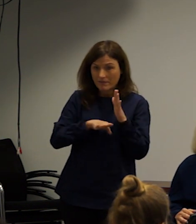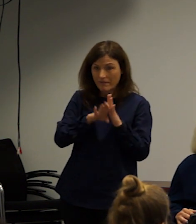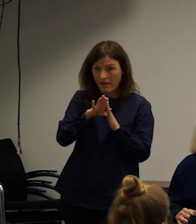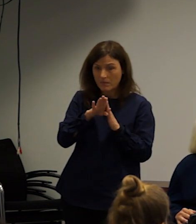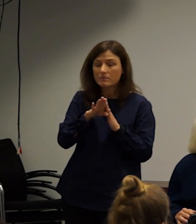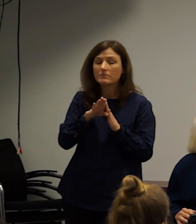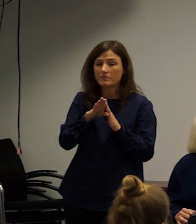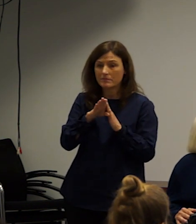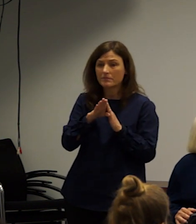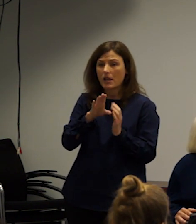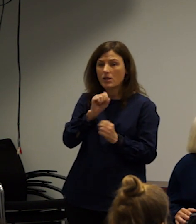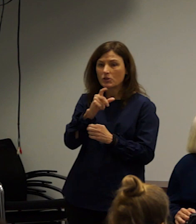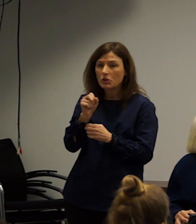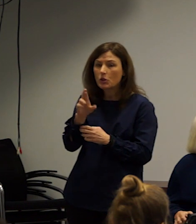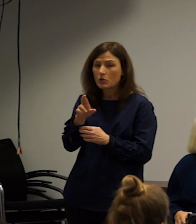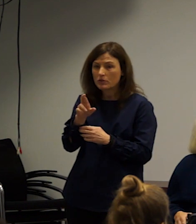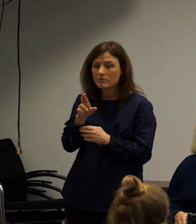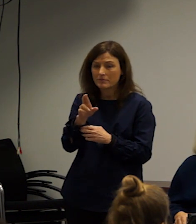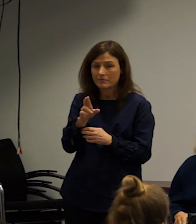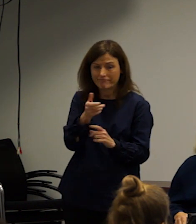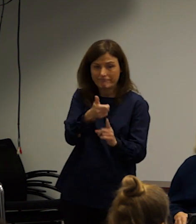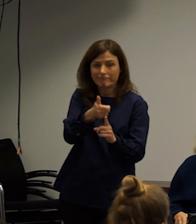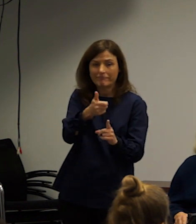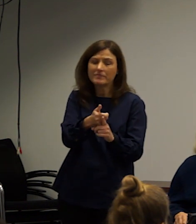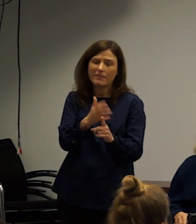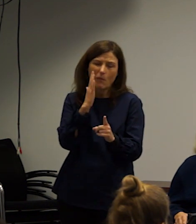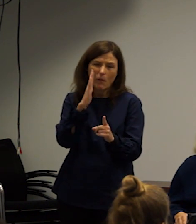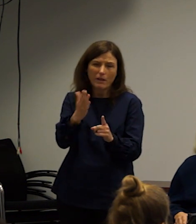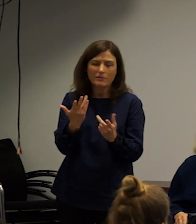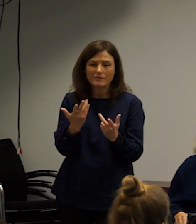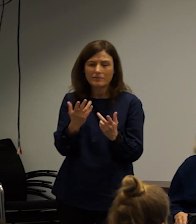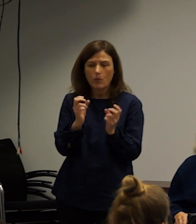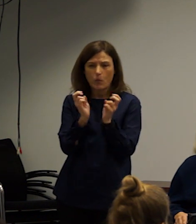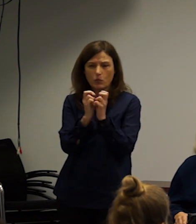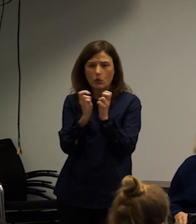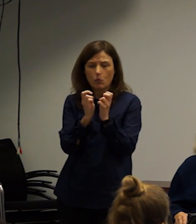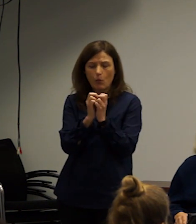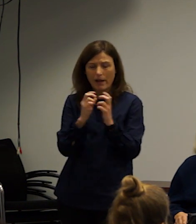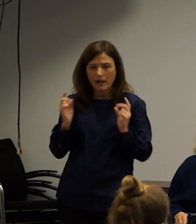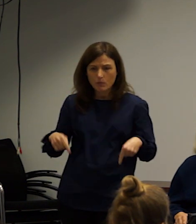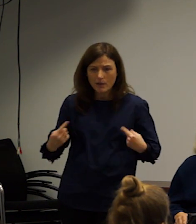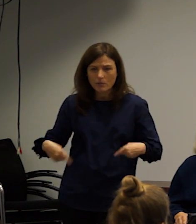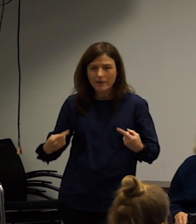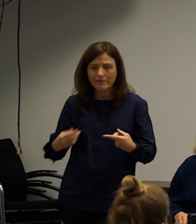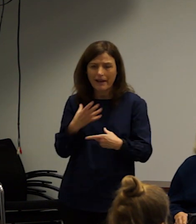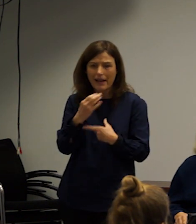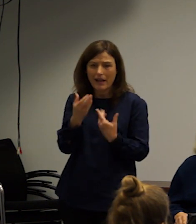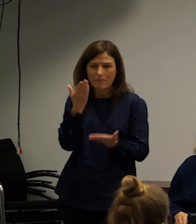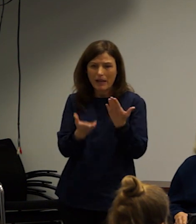developing Scooter. Scooter is probably going to be a squirrel that's a wheelchair user and